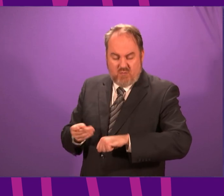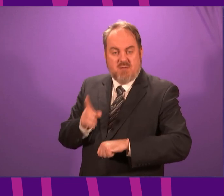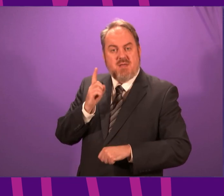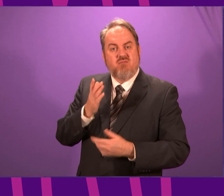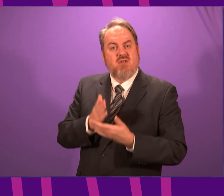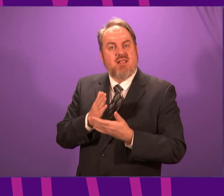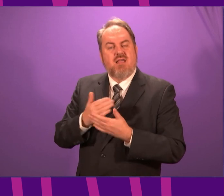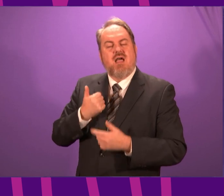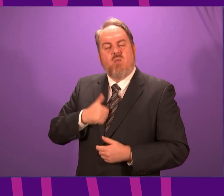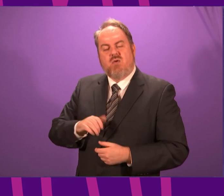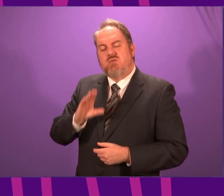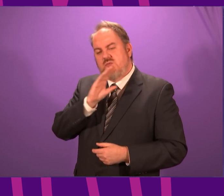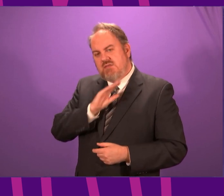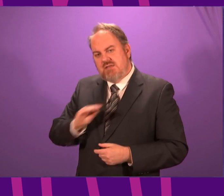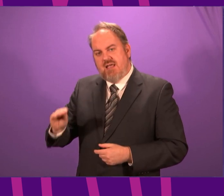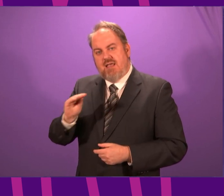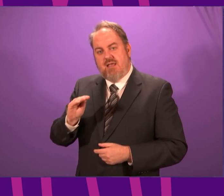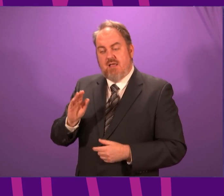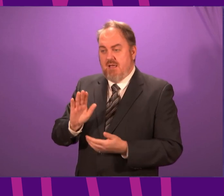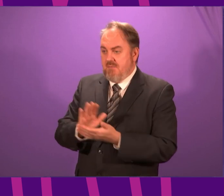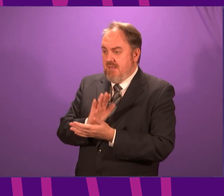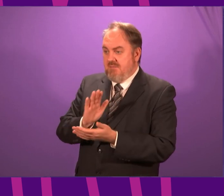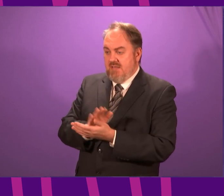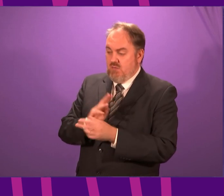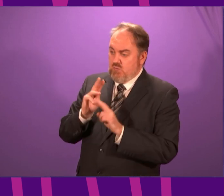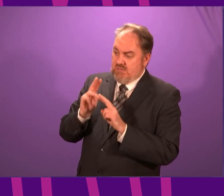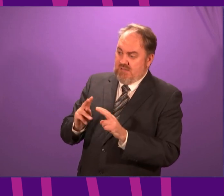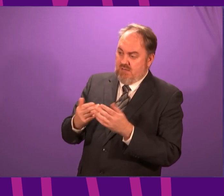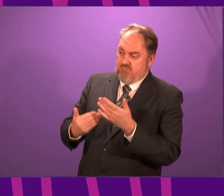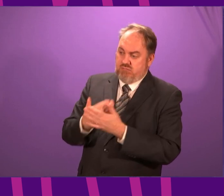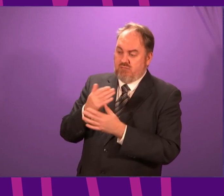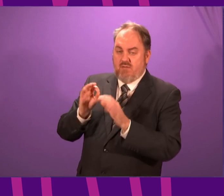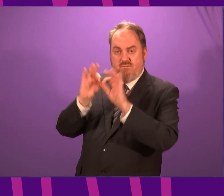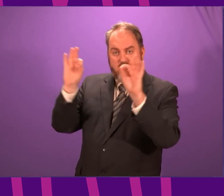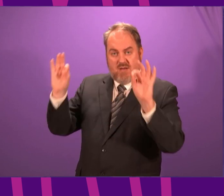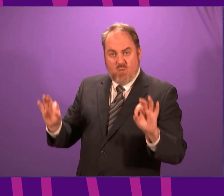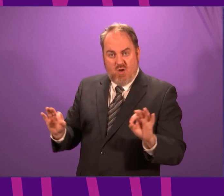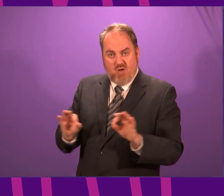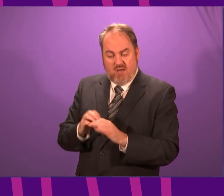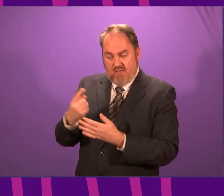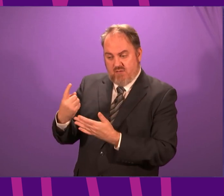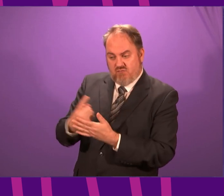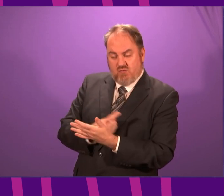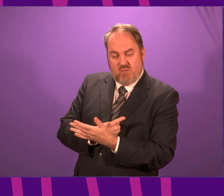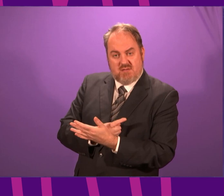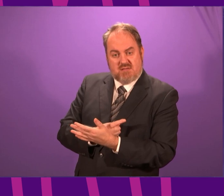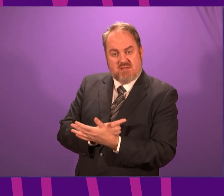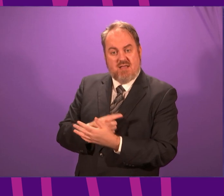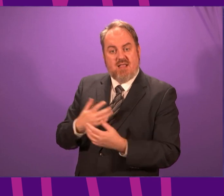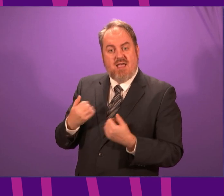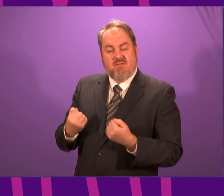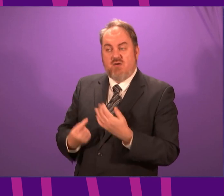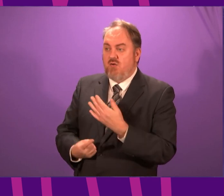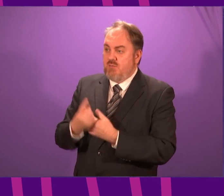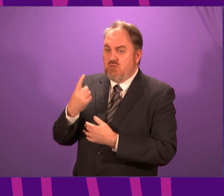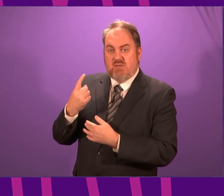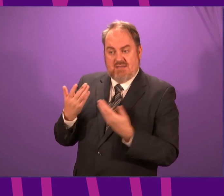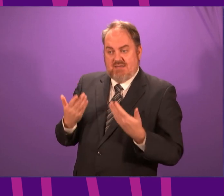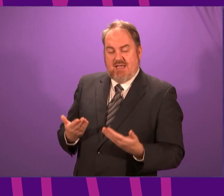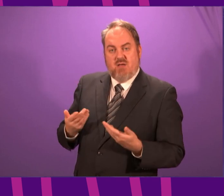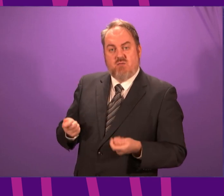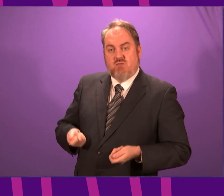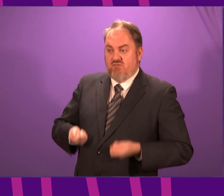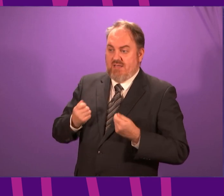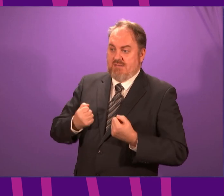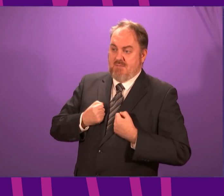I would like to say again that I welcome this framework fully and the scrutiny around it, and for giving us a chance to raise constituents' concerns